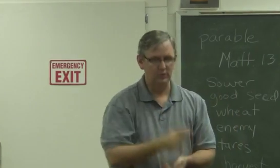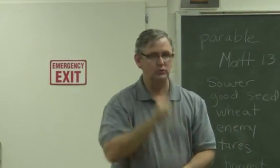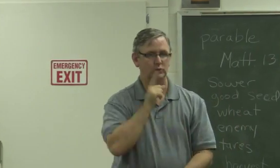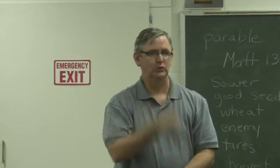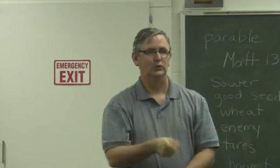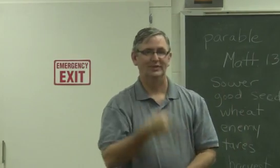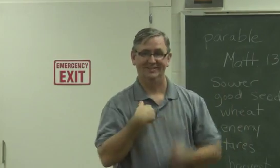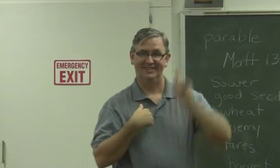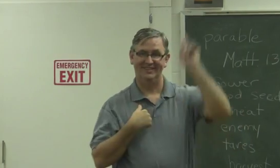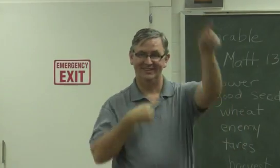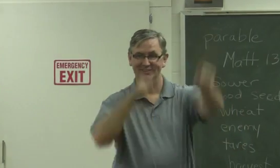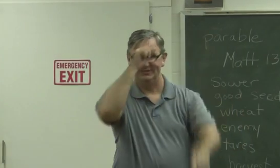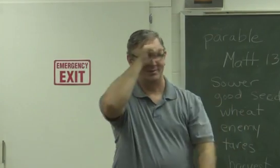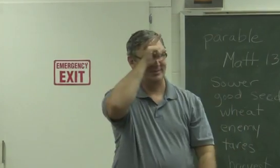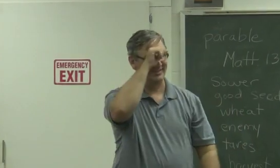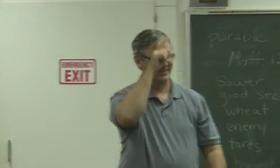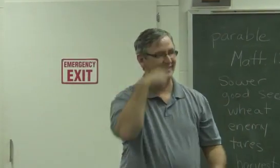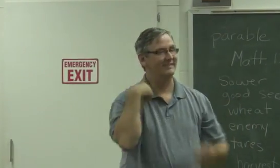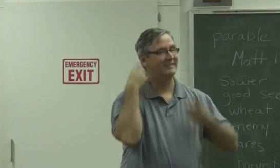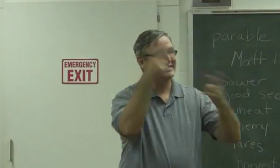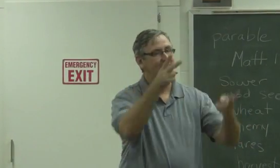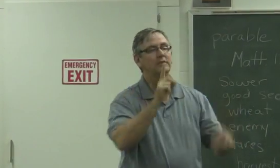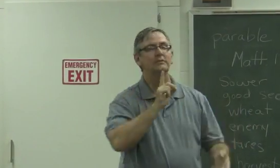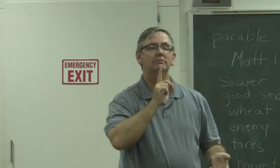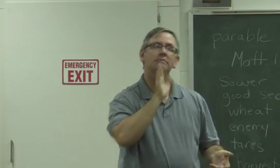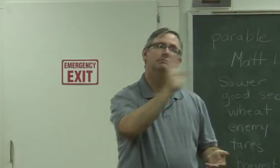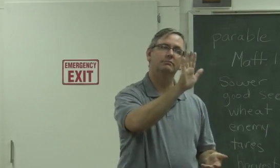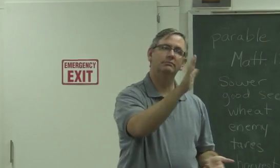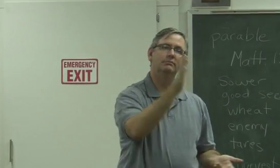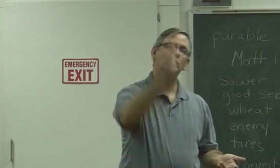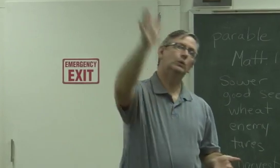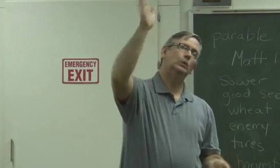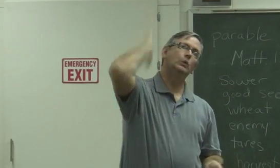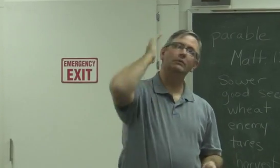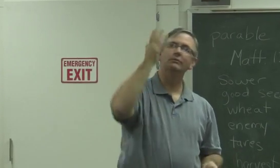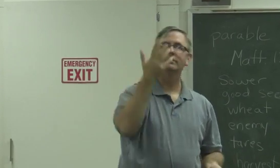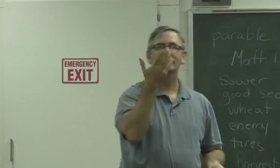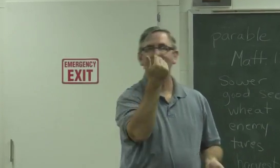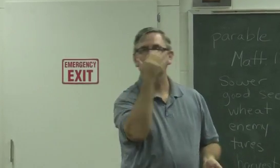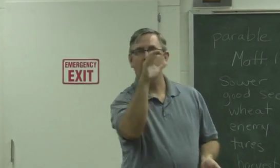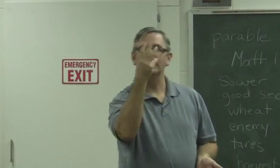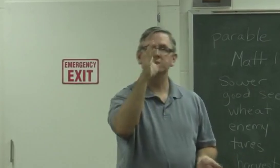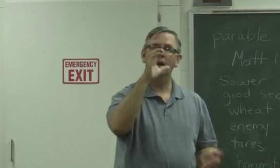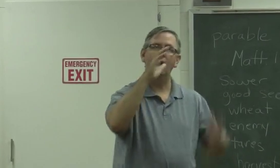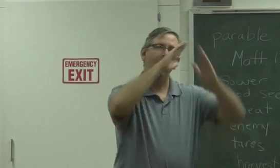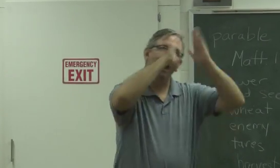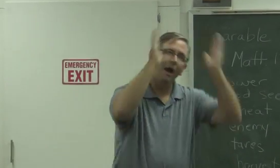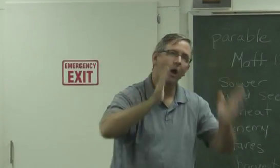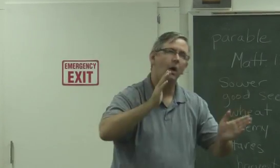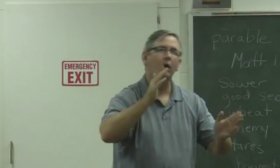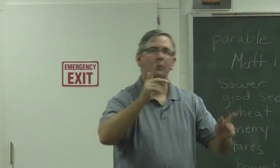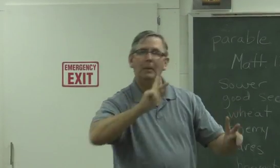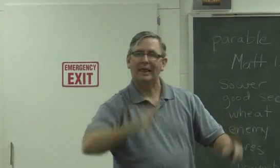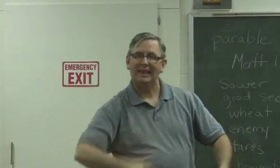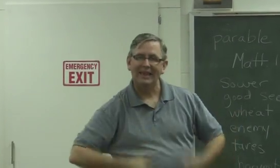wheat. And the wheat will fall back into the basket and be gathered and used